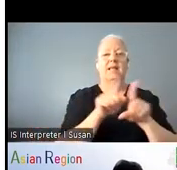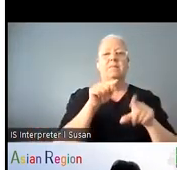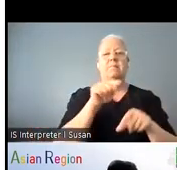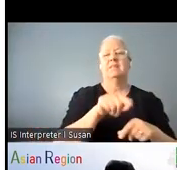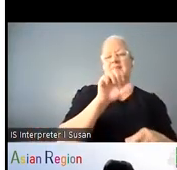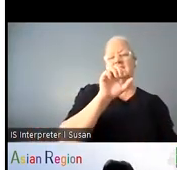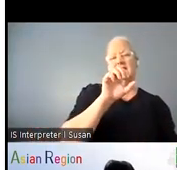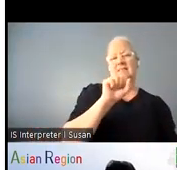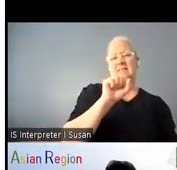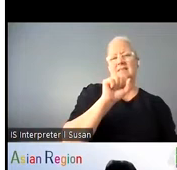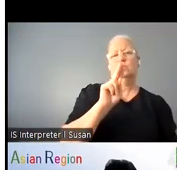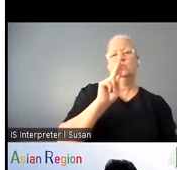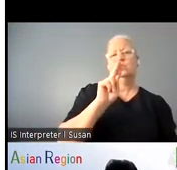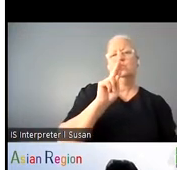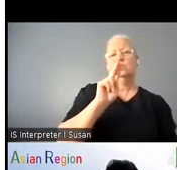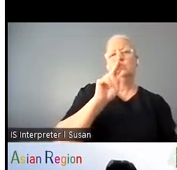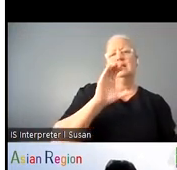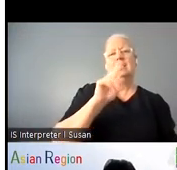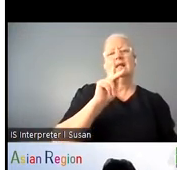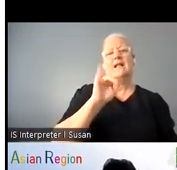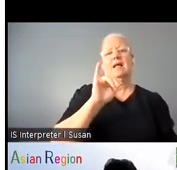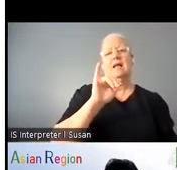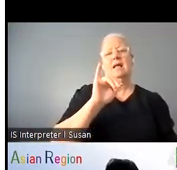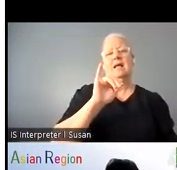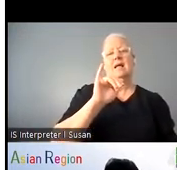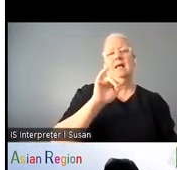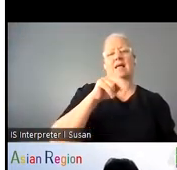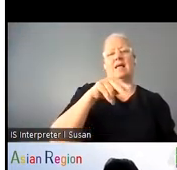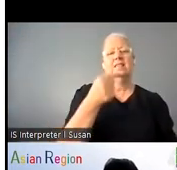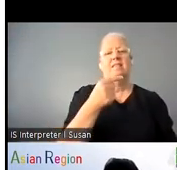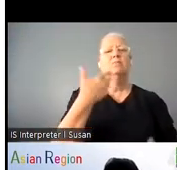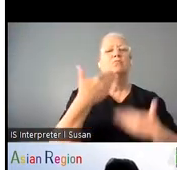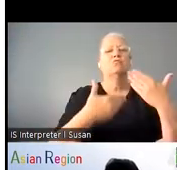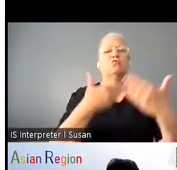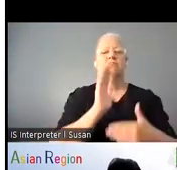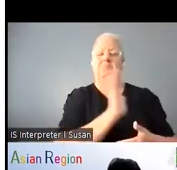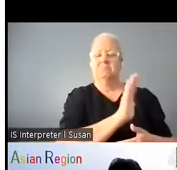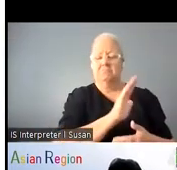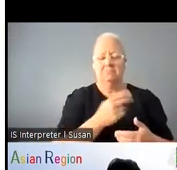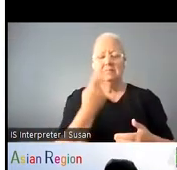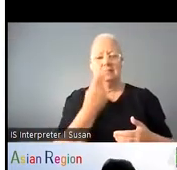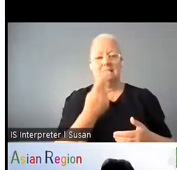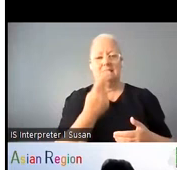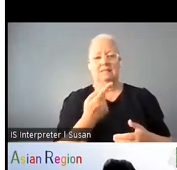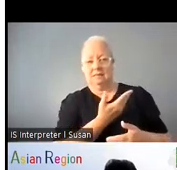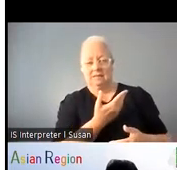in some social care institution. And this picture on your